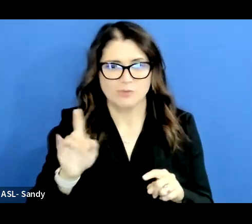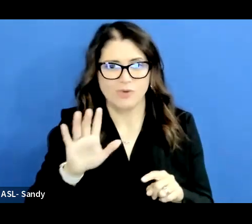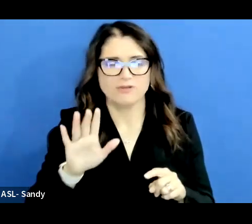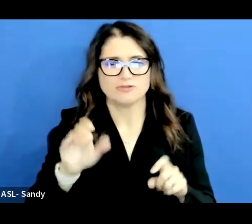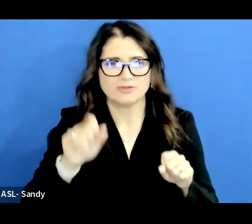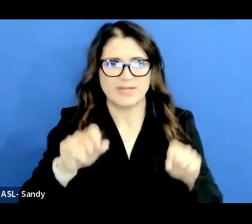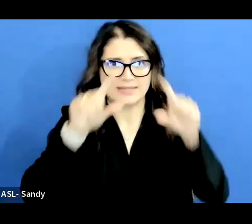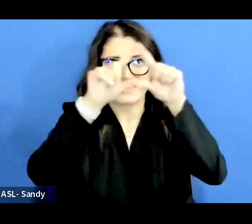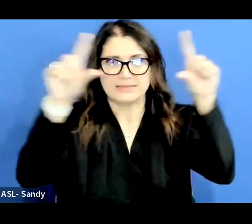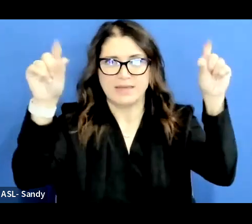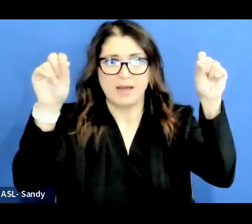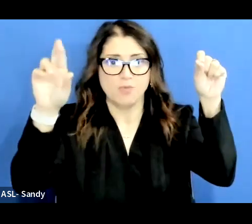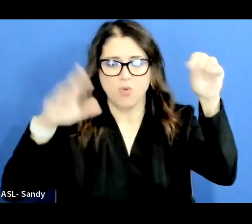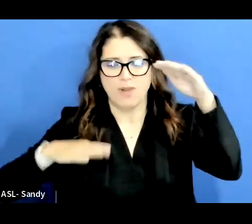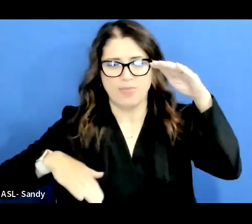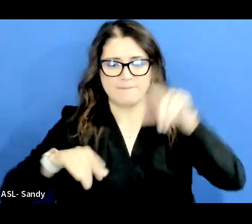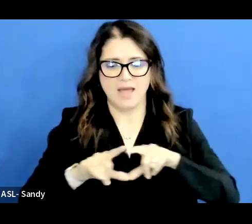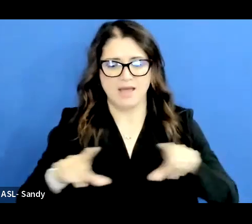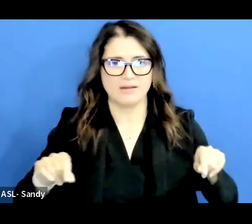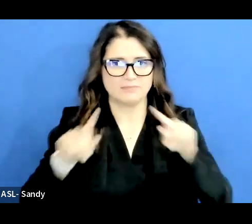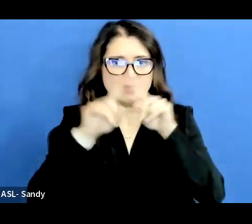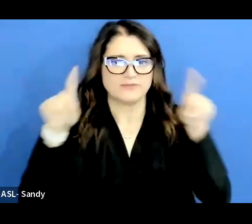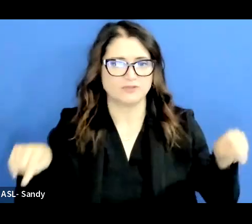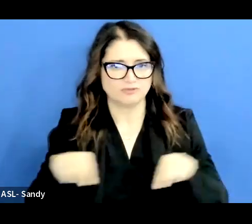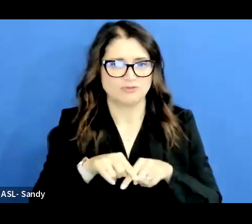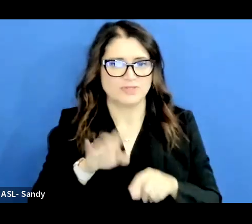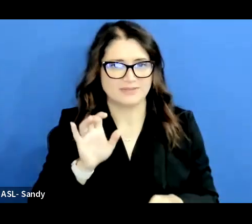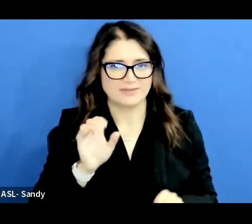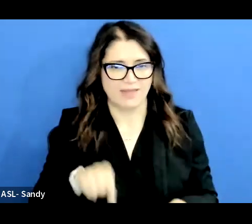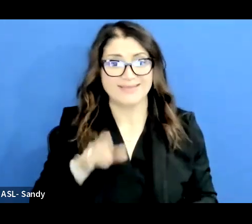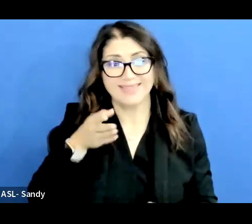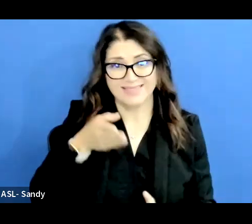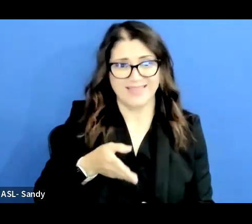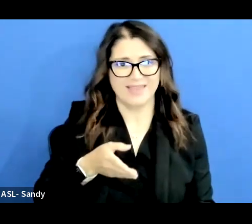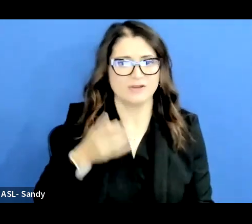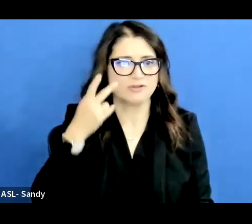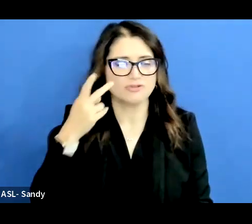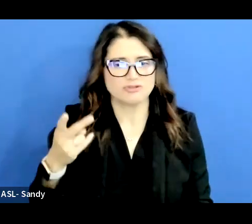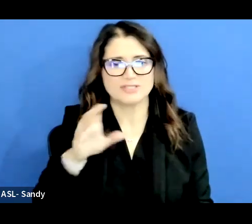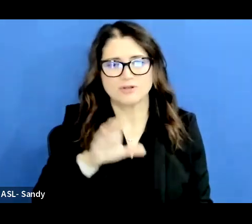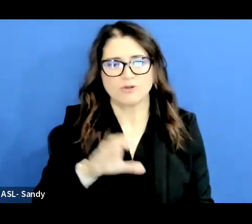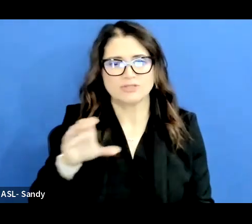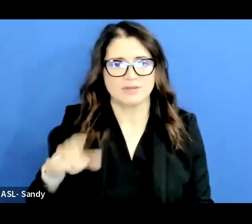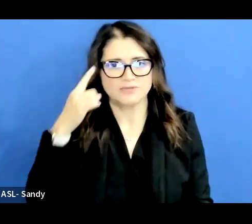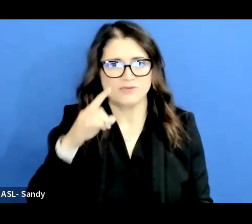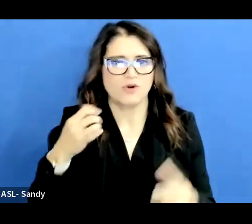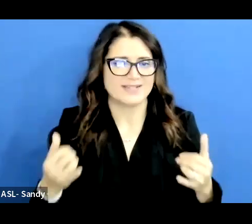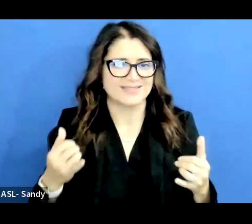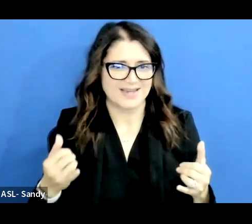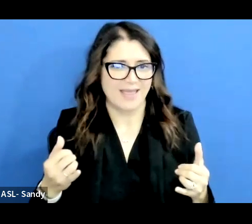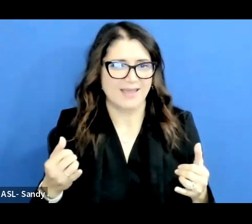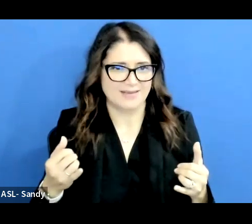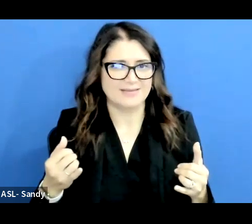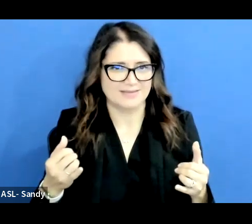your screen. There is where you will find the closed captioning for today's session. You can view